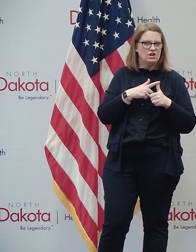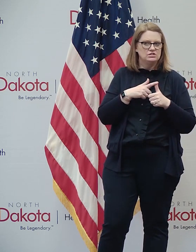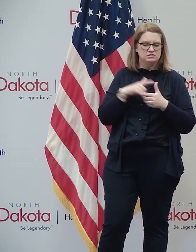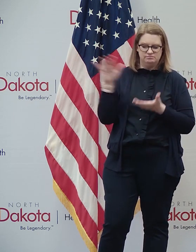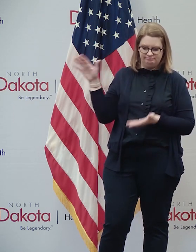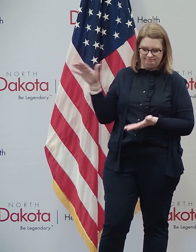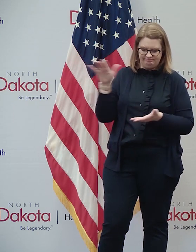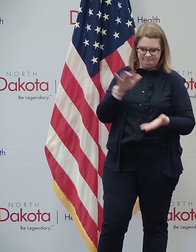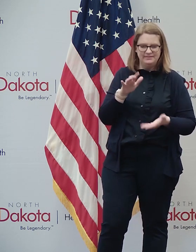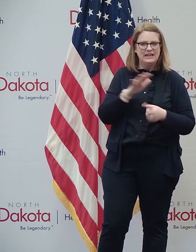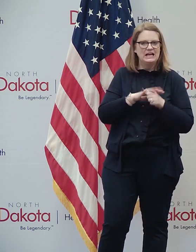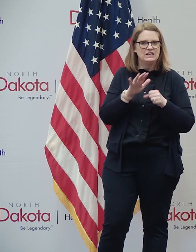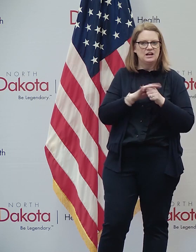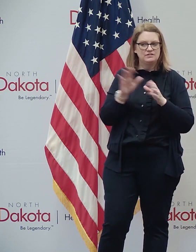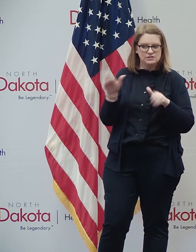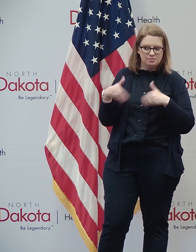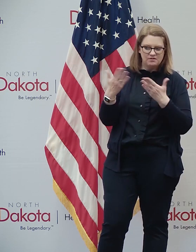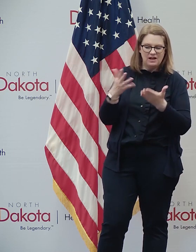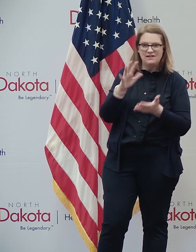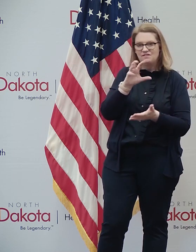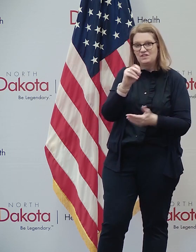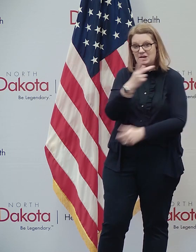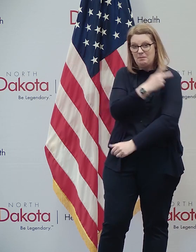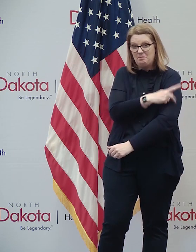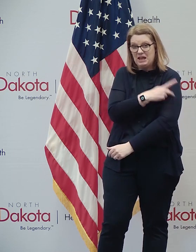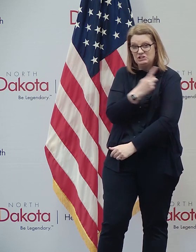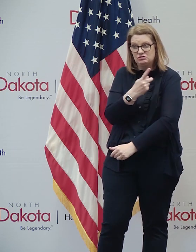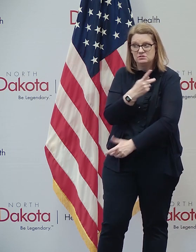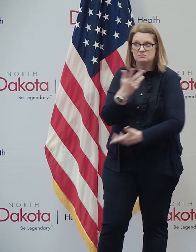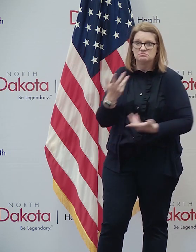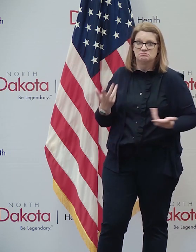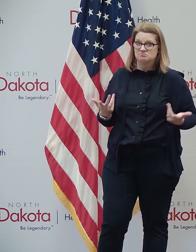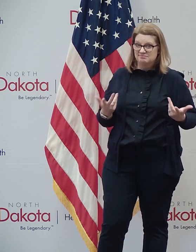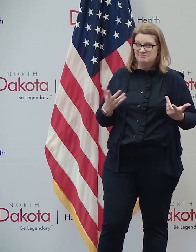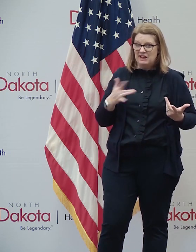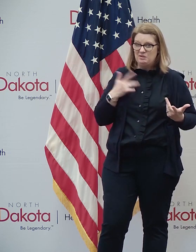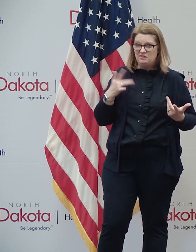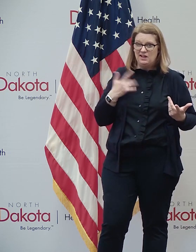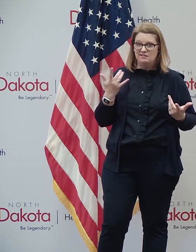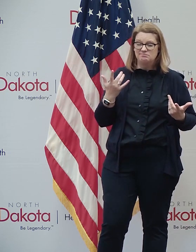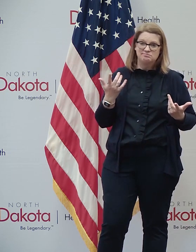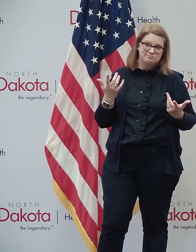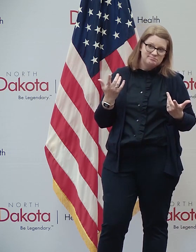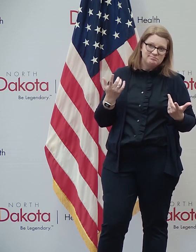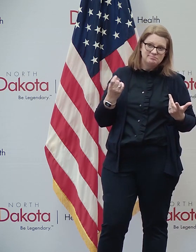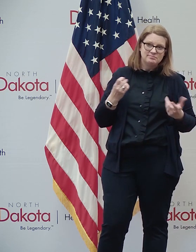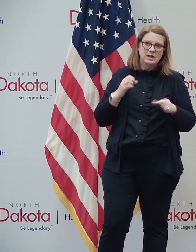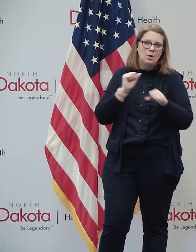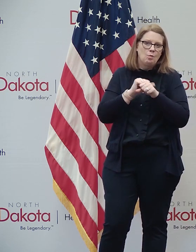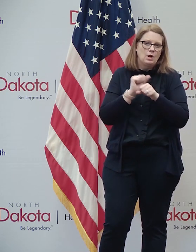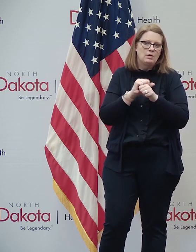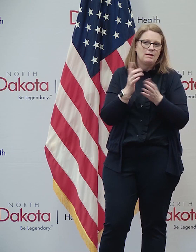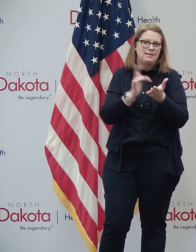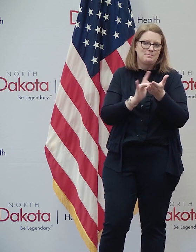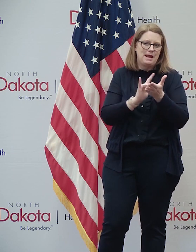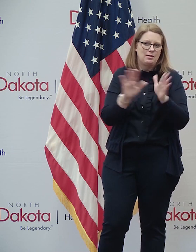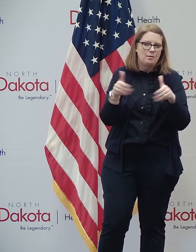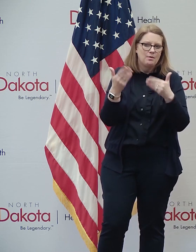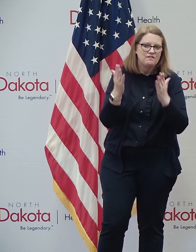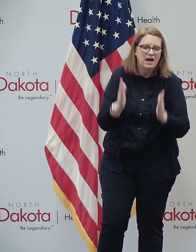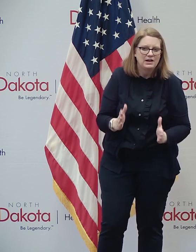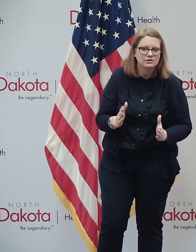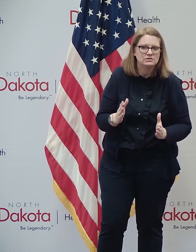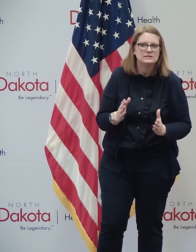described here, low number of hospitalizations and only a few of those in ICU, that likely that if we've got the ability in this first shipment, there's